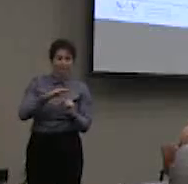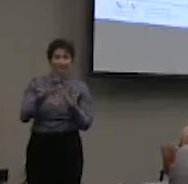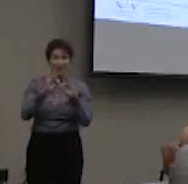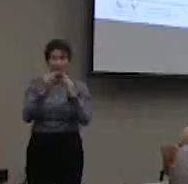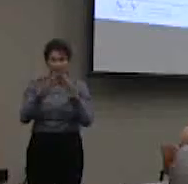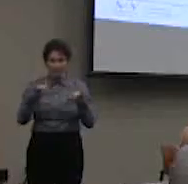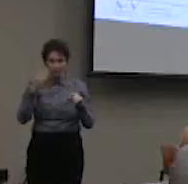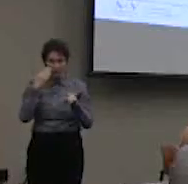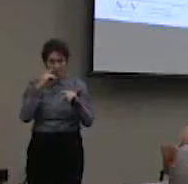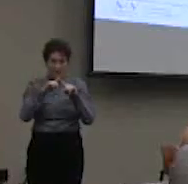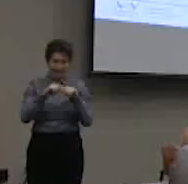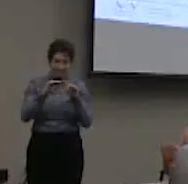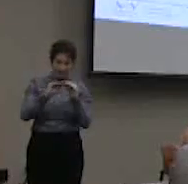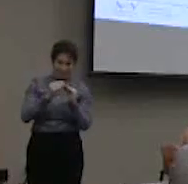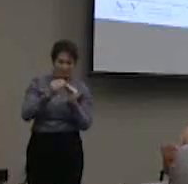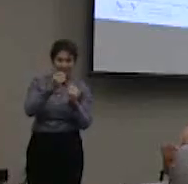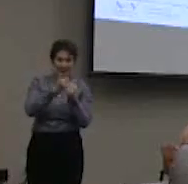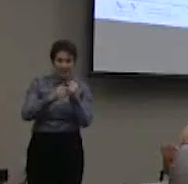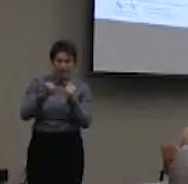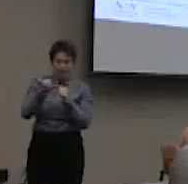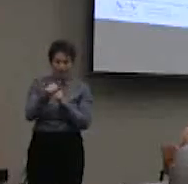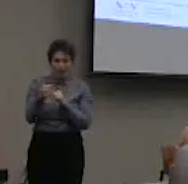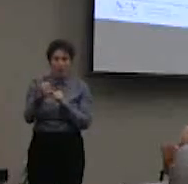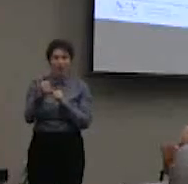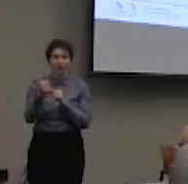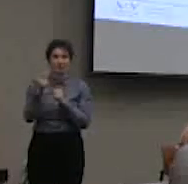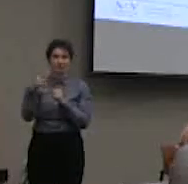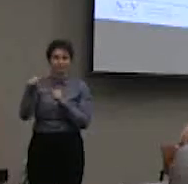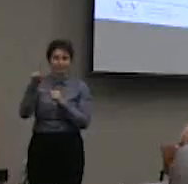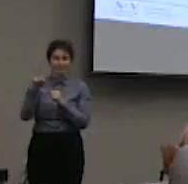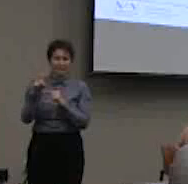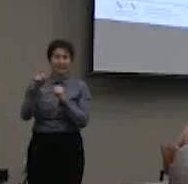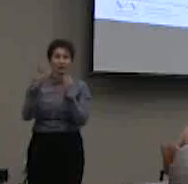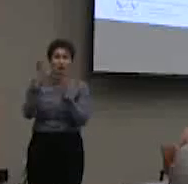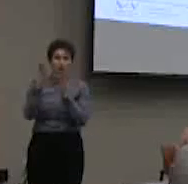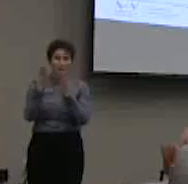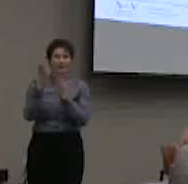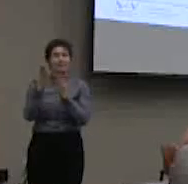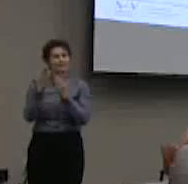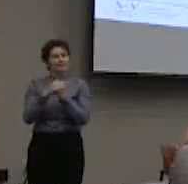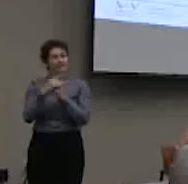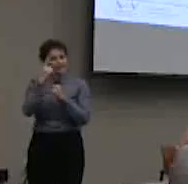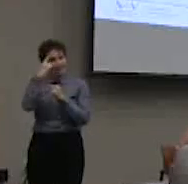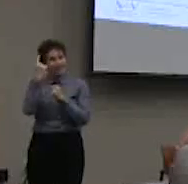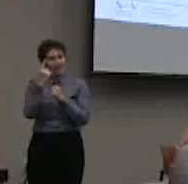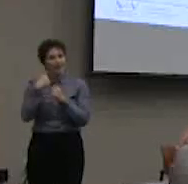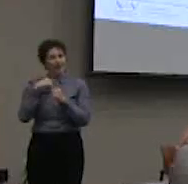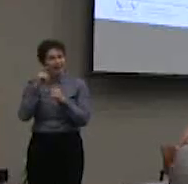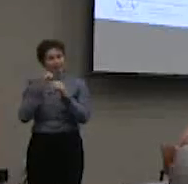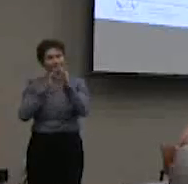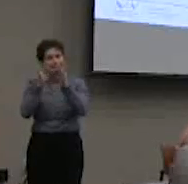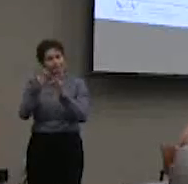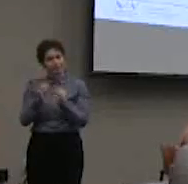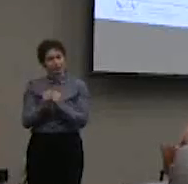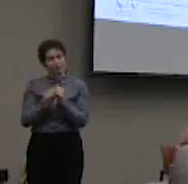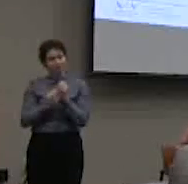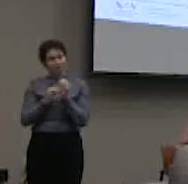signal in the service, I think I have found to be something that I have to explain with some frequency, the disconnect between those two.